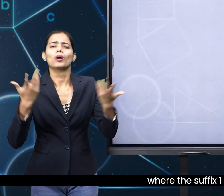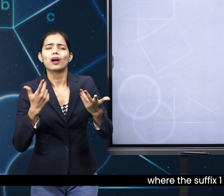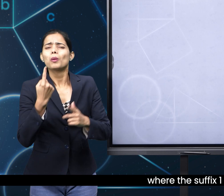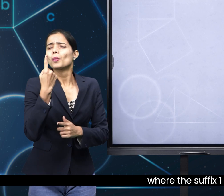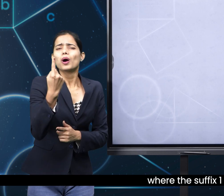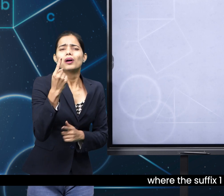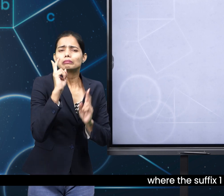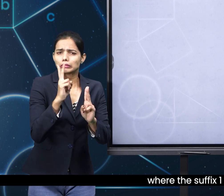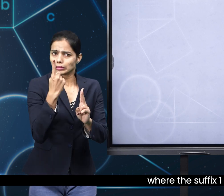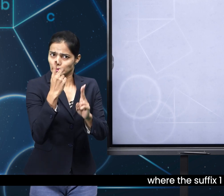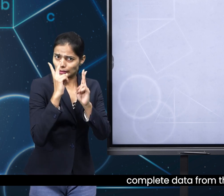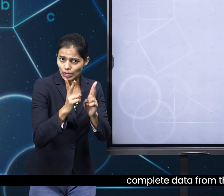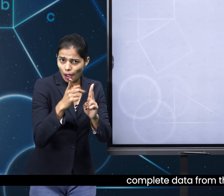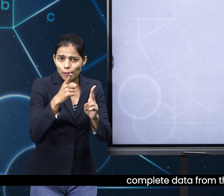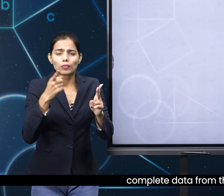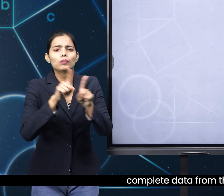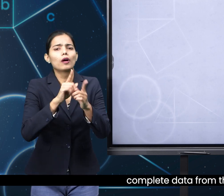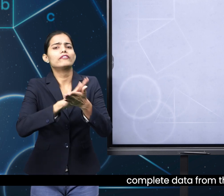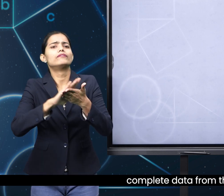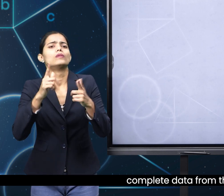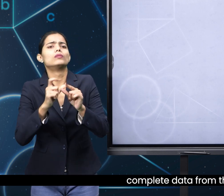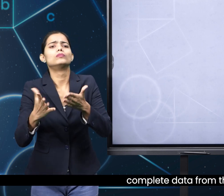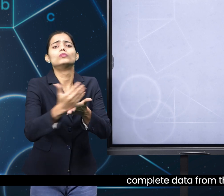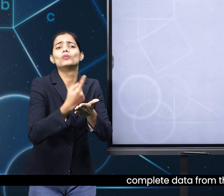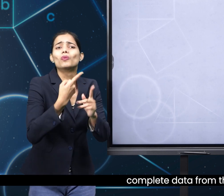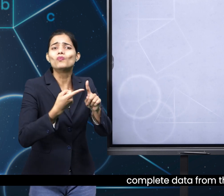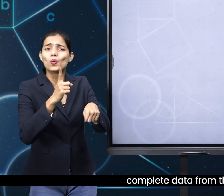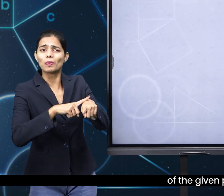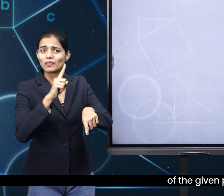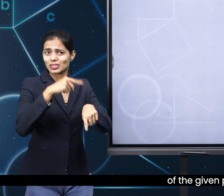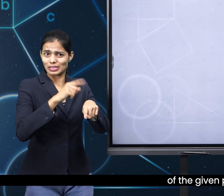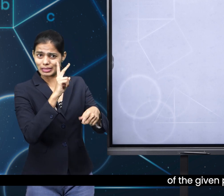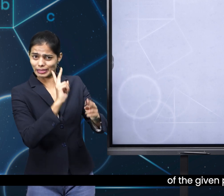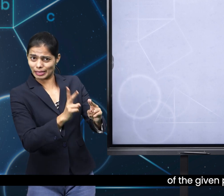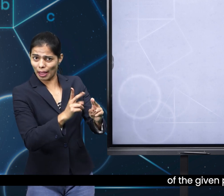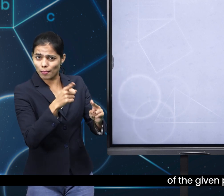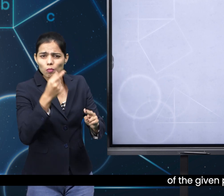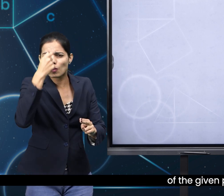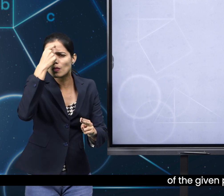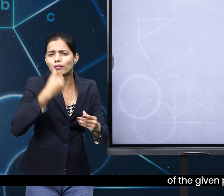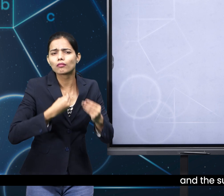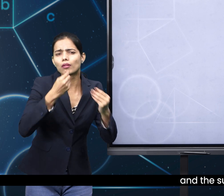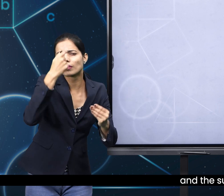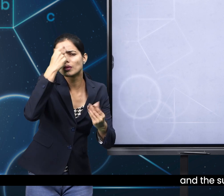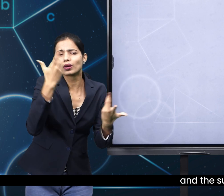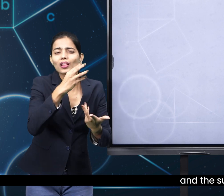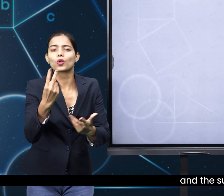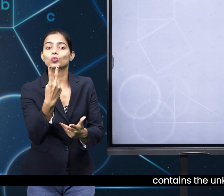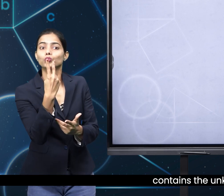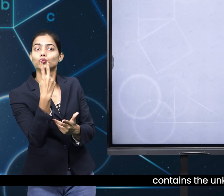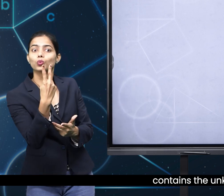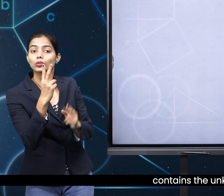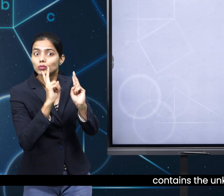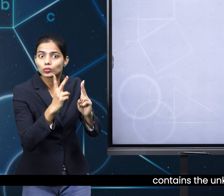Where the suffix 1 contains the complete data from the first statement of the given problem and the suffix